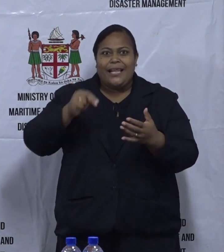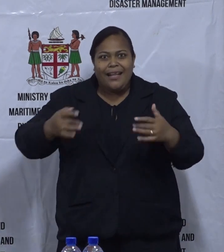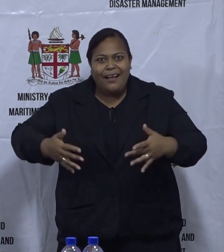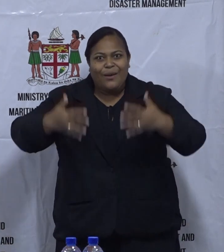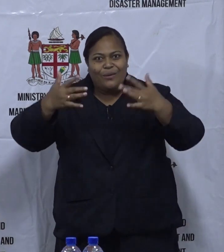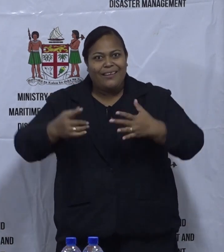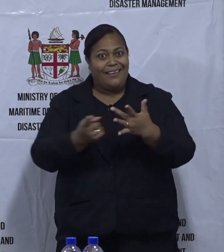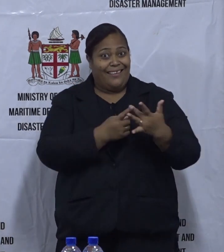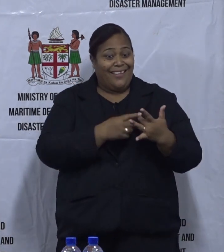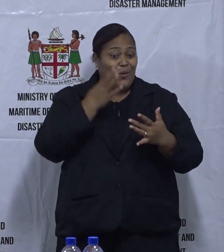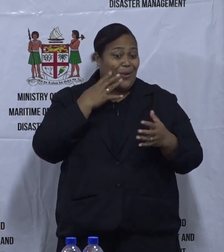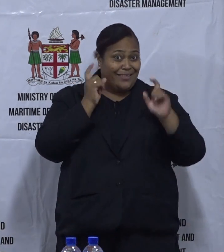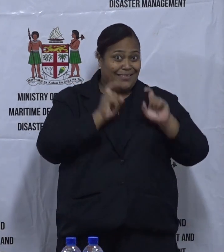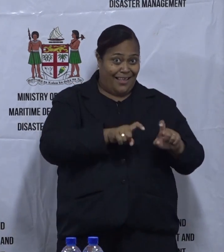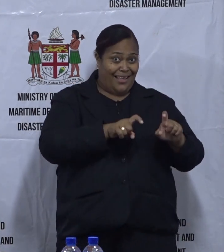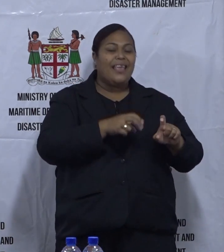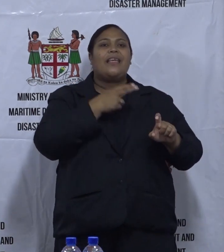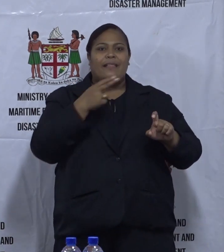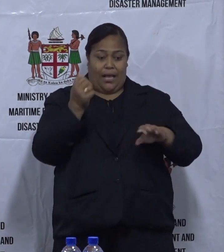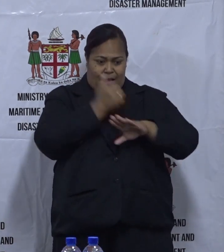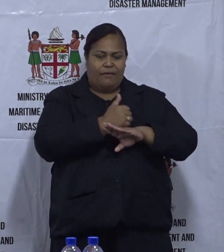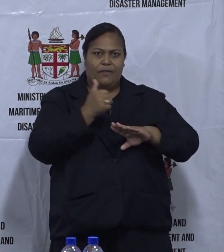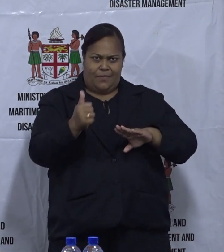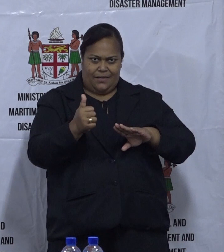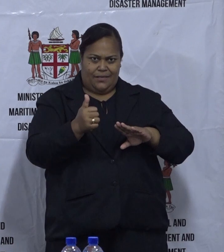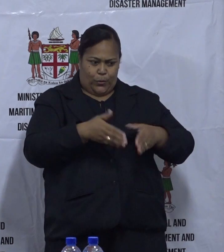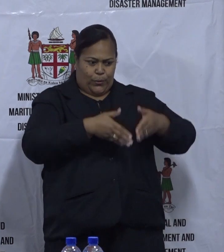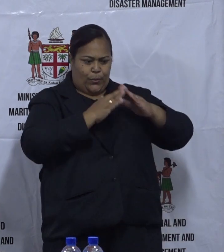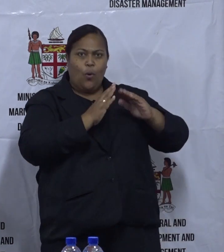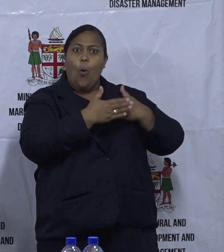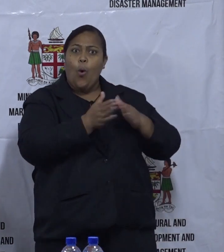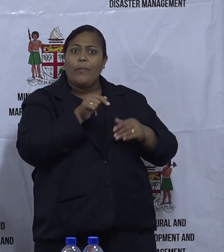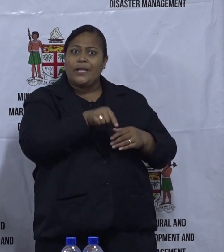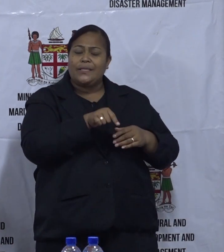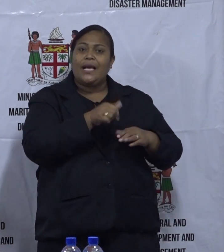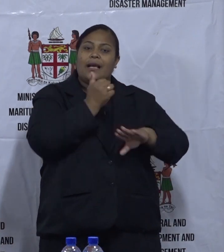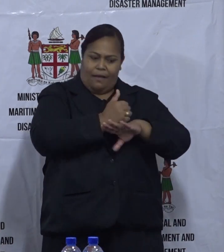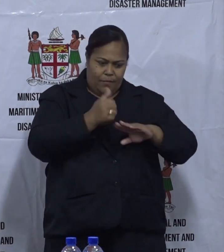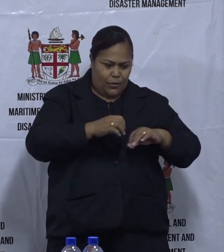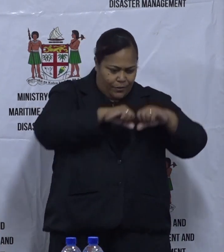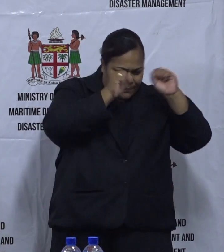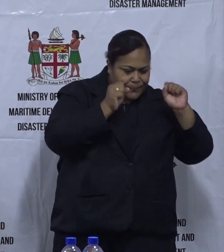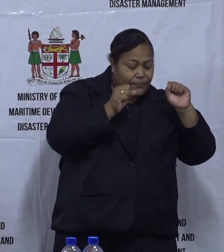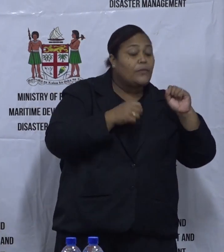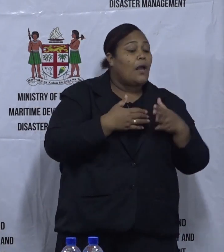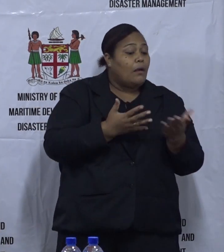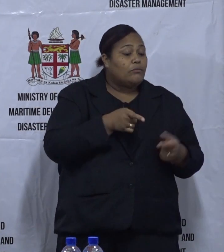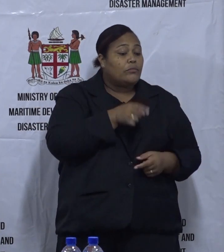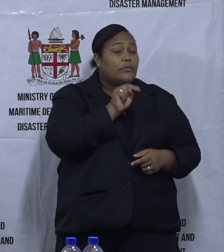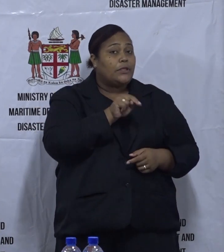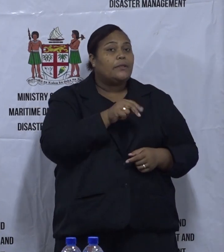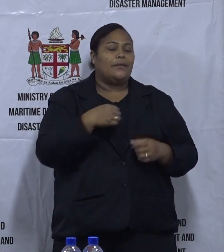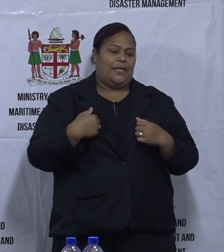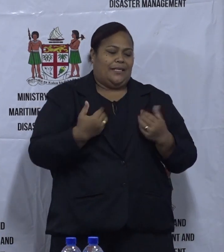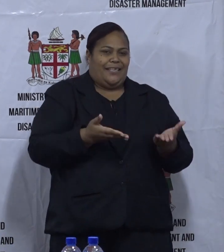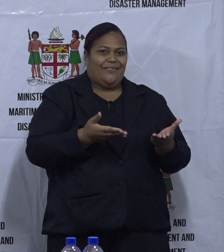centers, particularly government-designated evacuation centers, government will look into the needs, and that is what the divisional